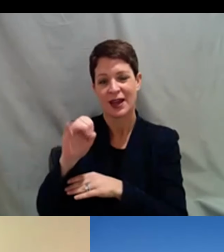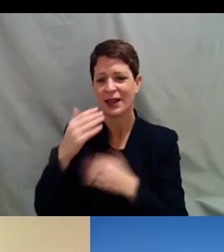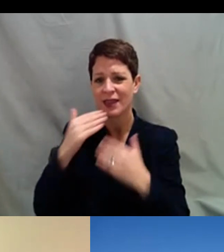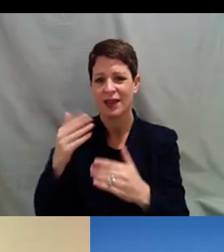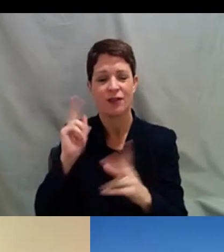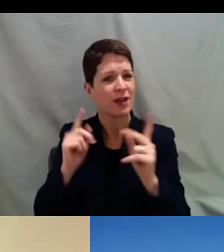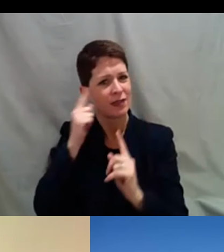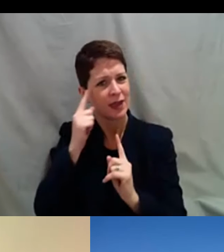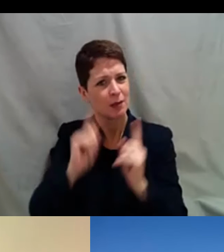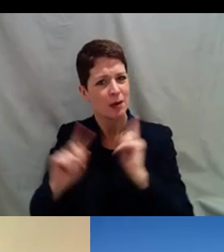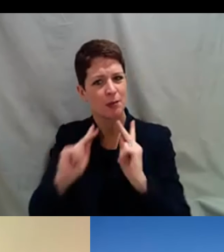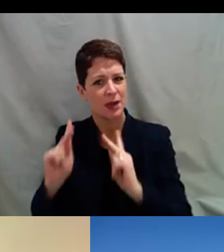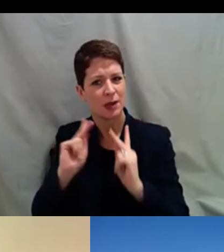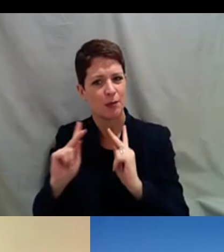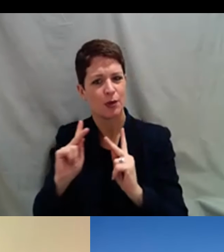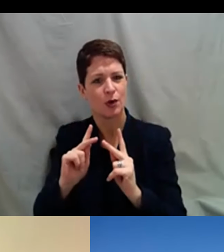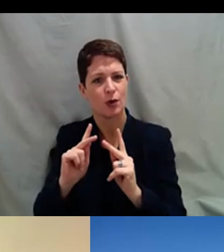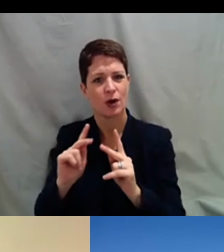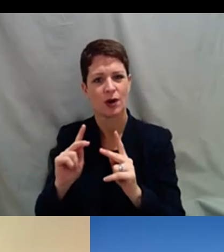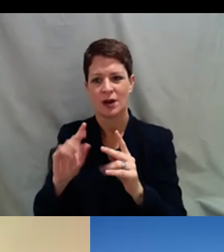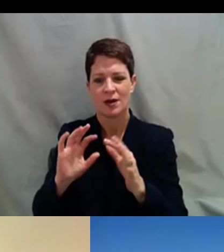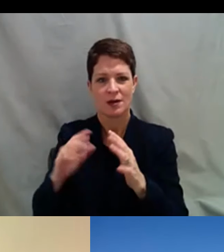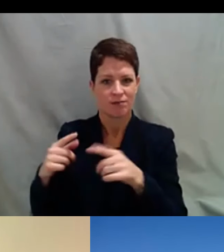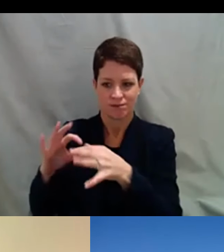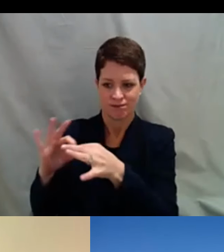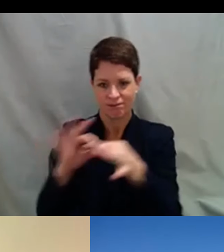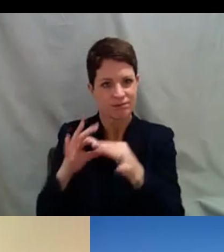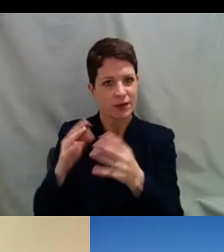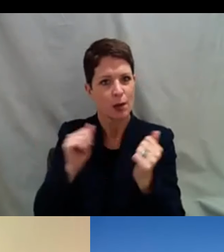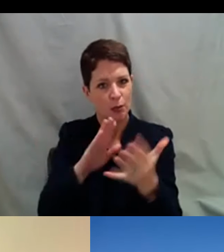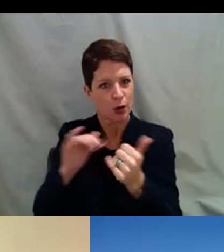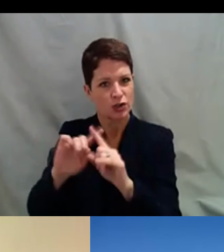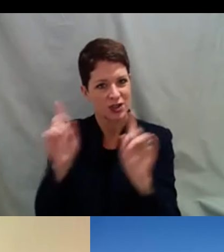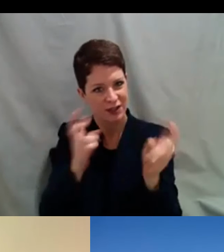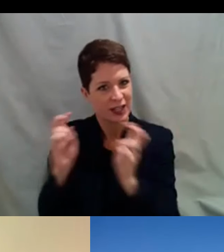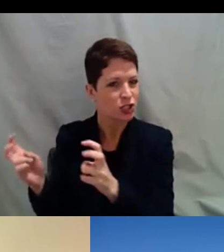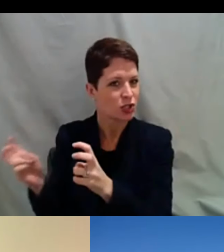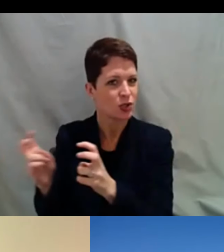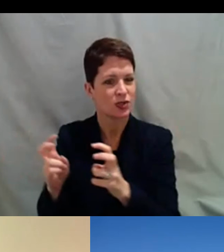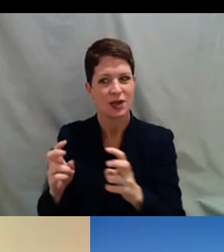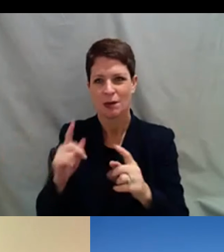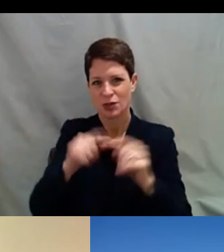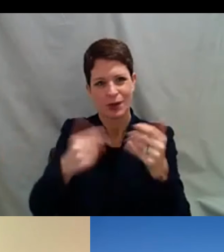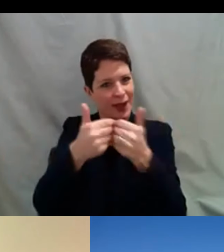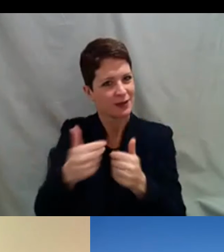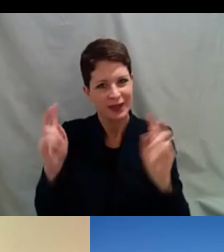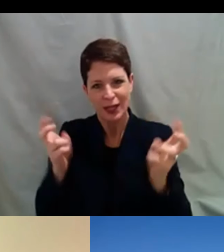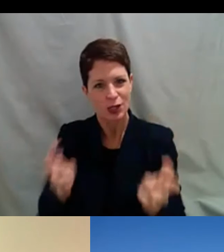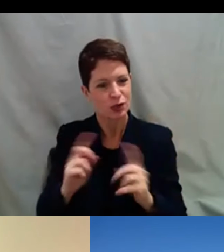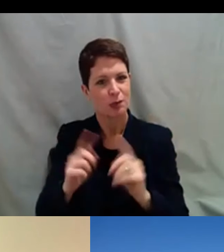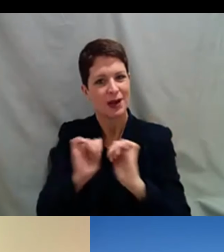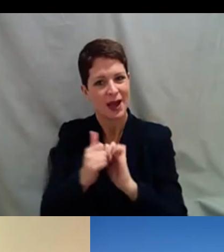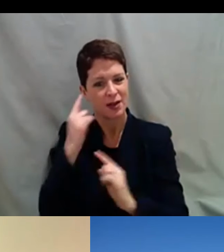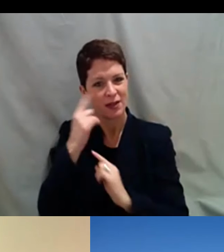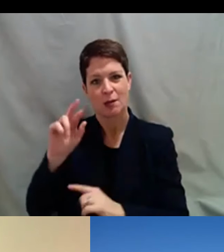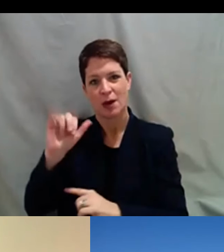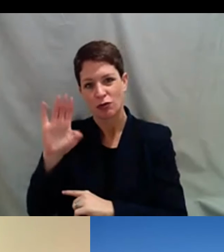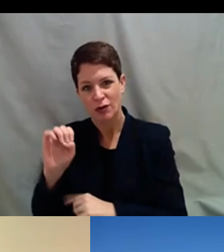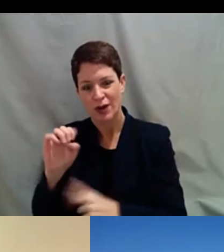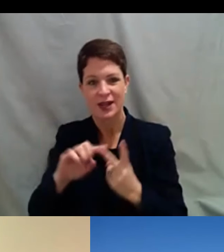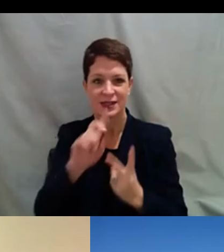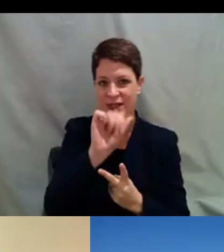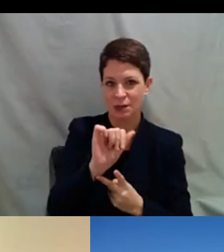are taking an intersectional approach to these issues and really asking really good questions about how we want to think about race and